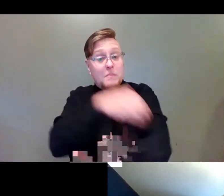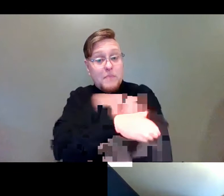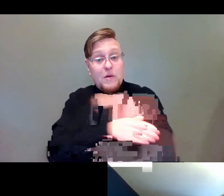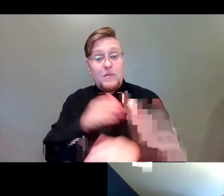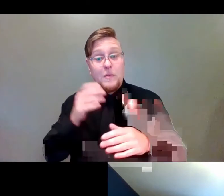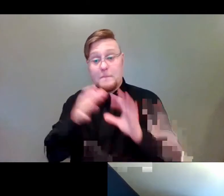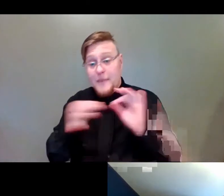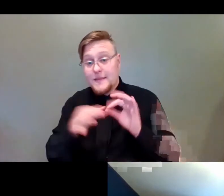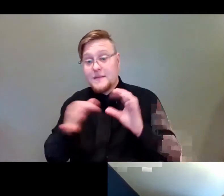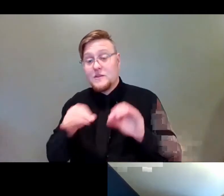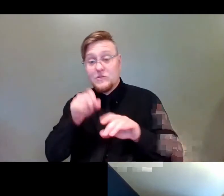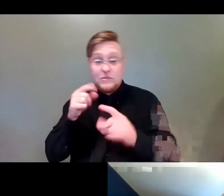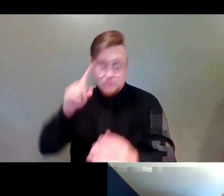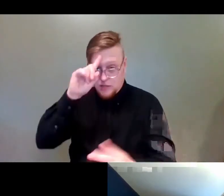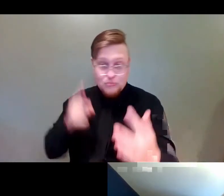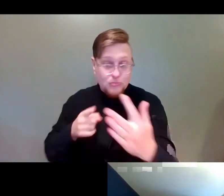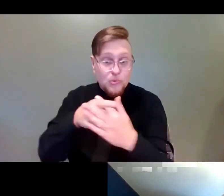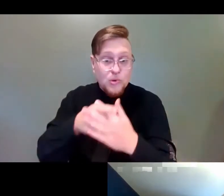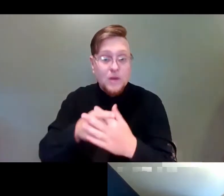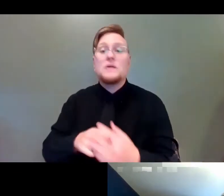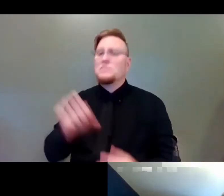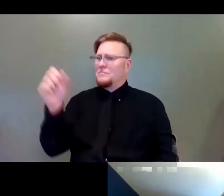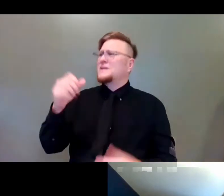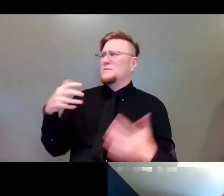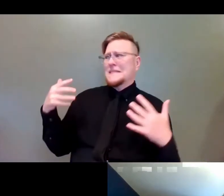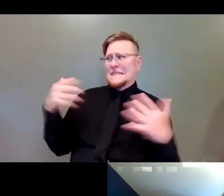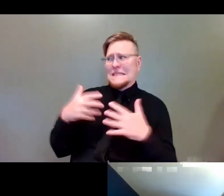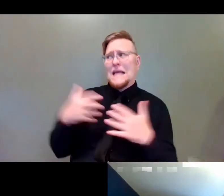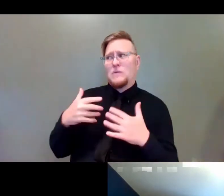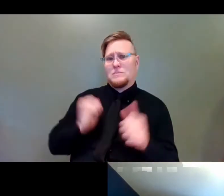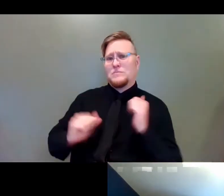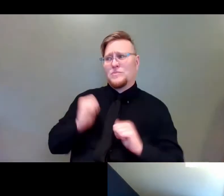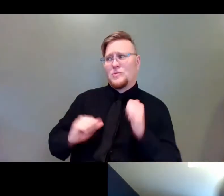that message? But it was scary.